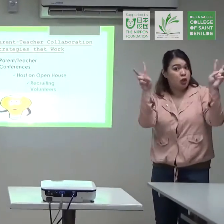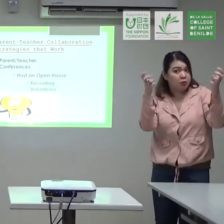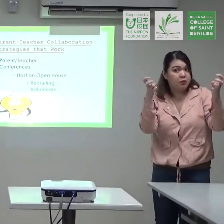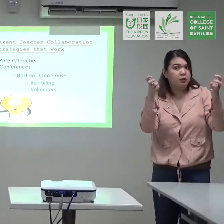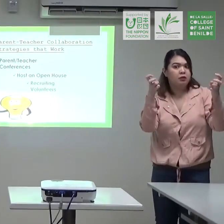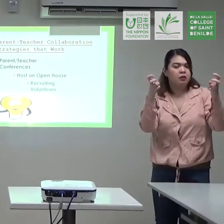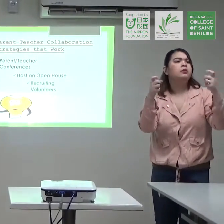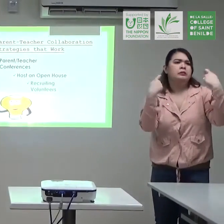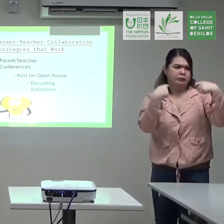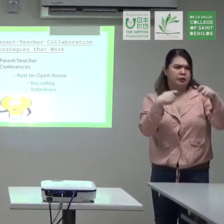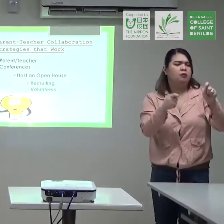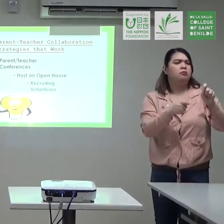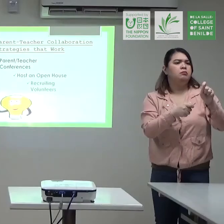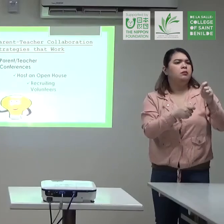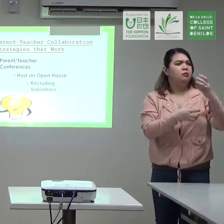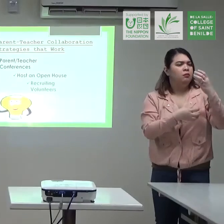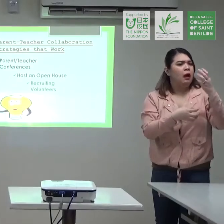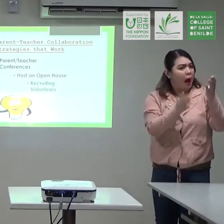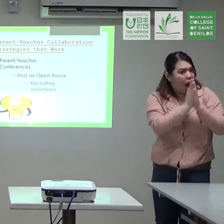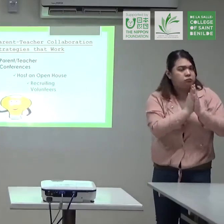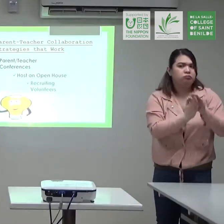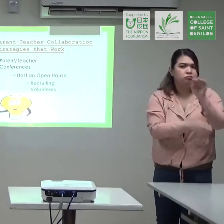class in what?